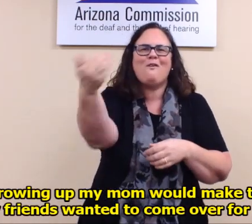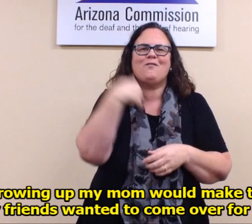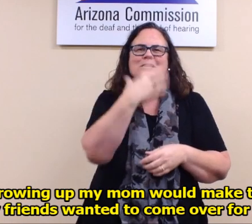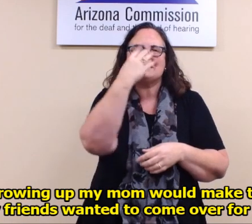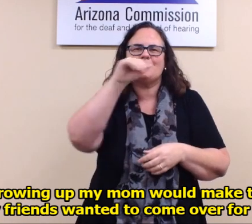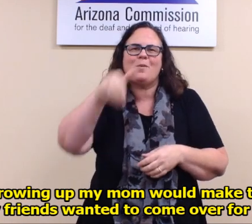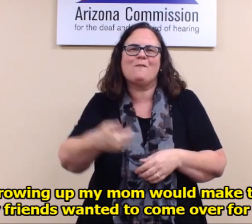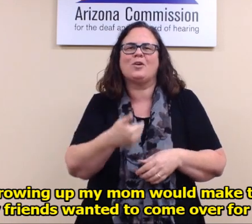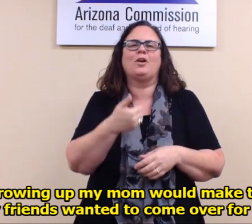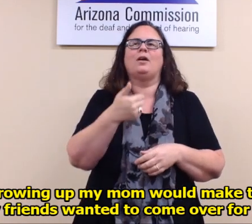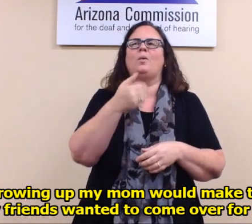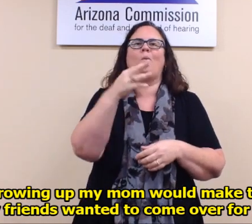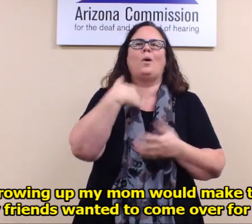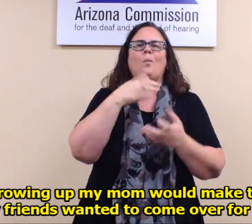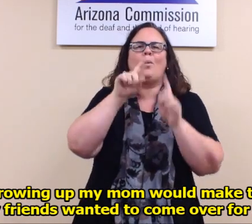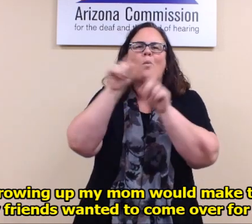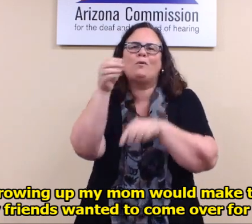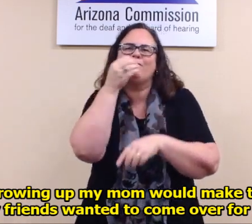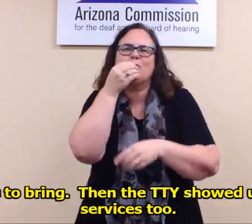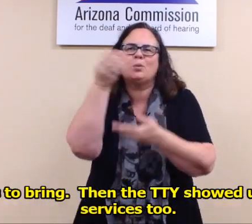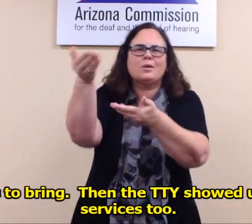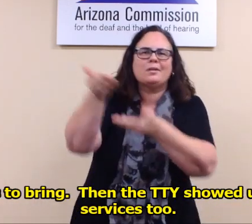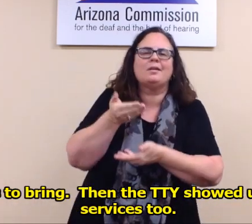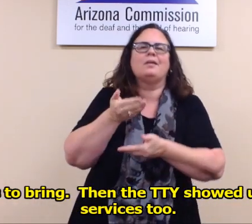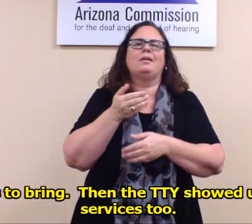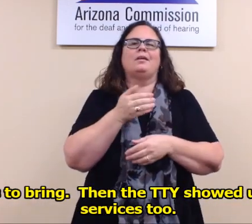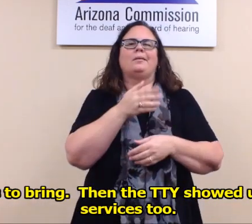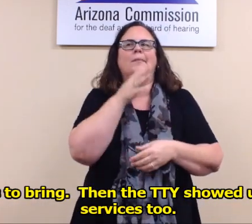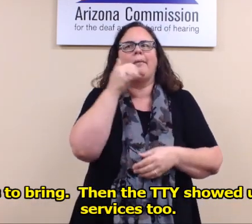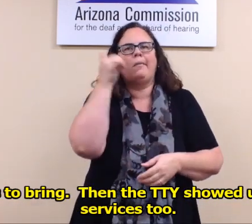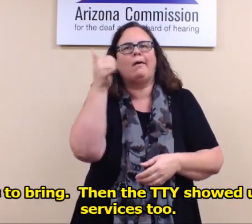to see if my friends wanted to come over for a sleepover, what foods to bring.